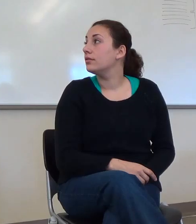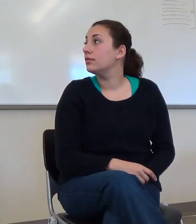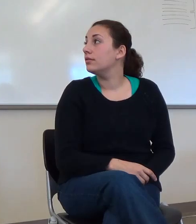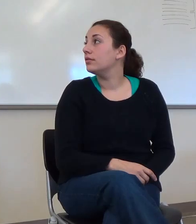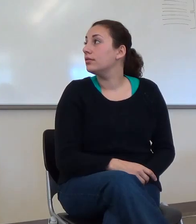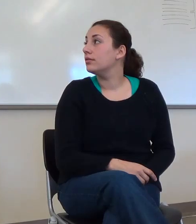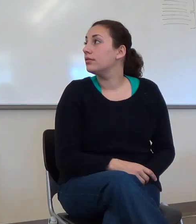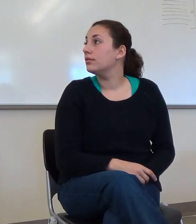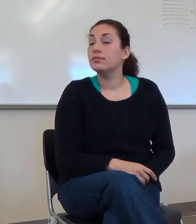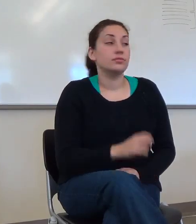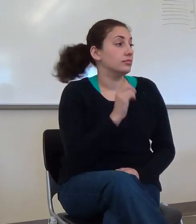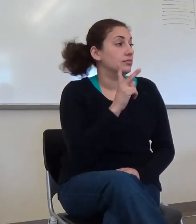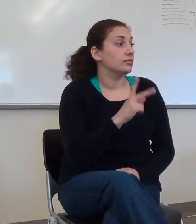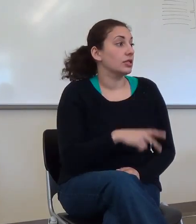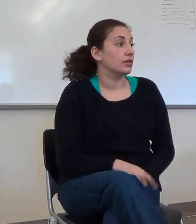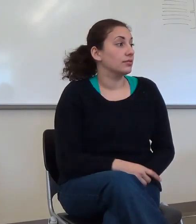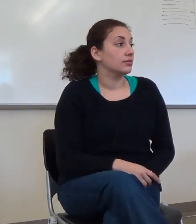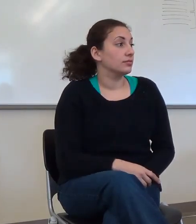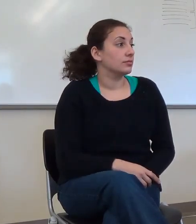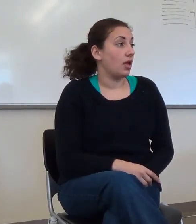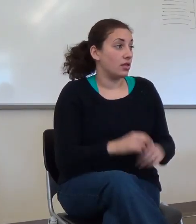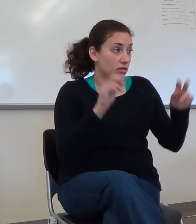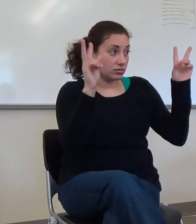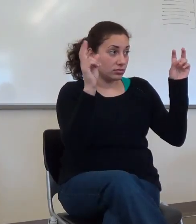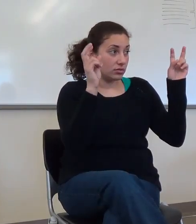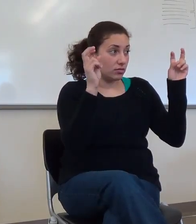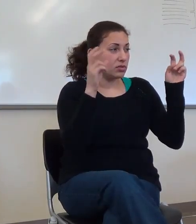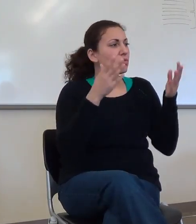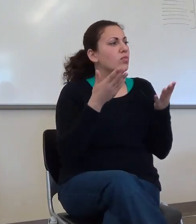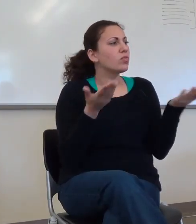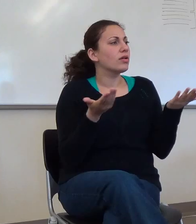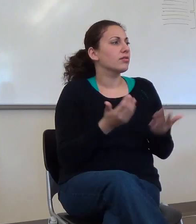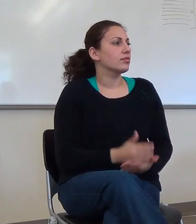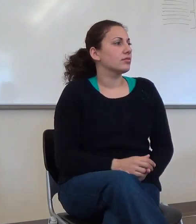Okay, so our topic is